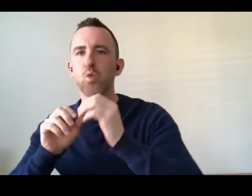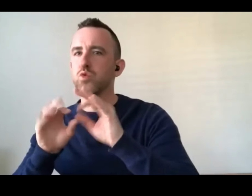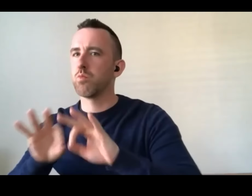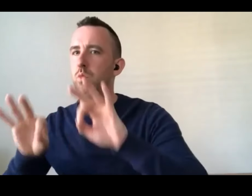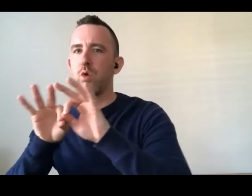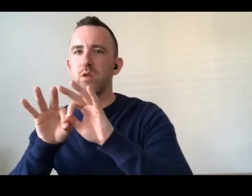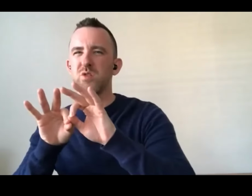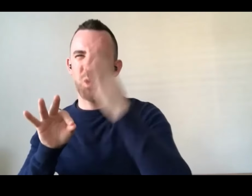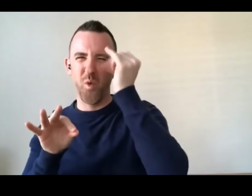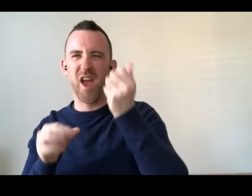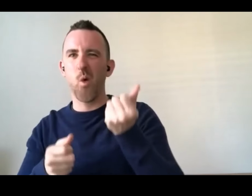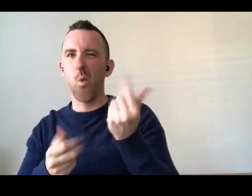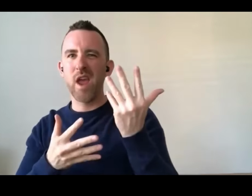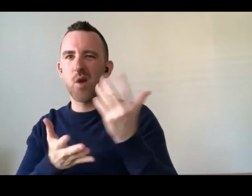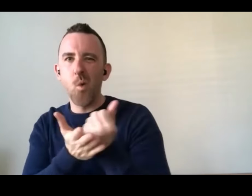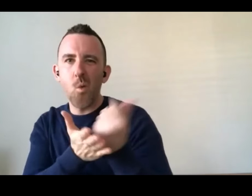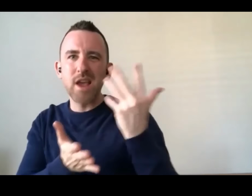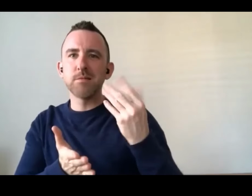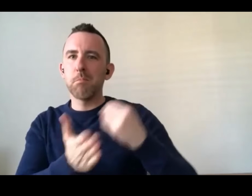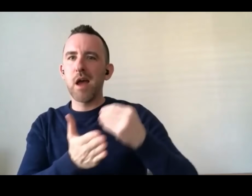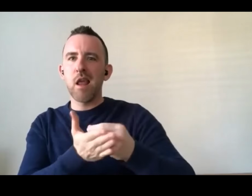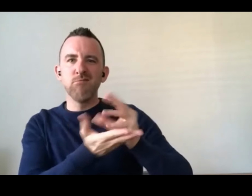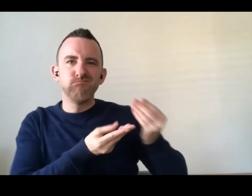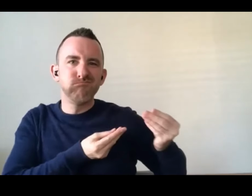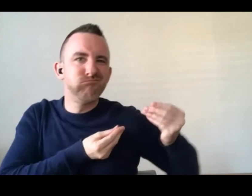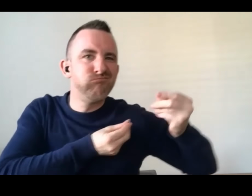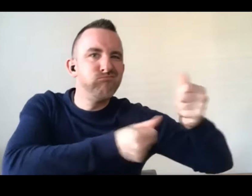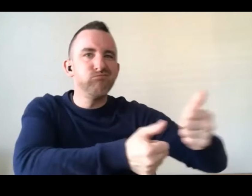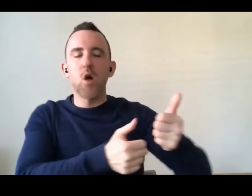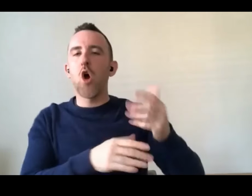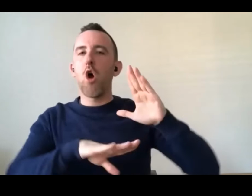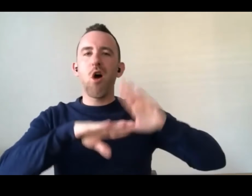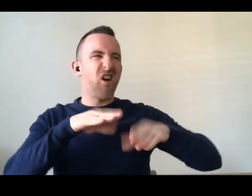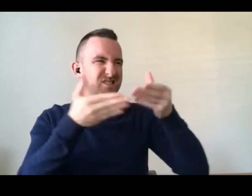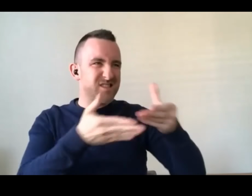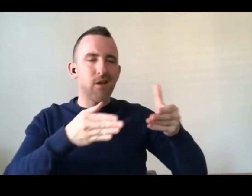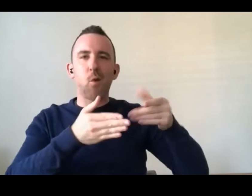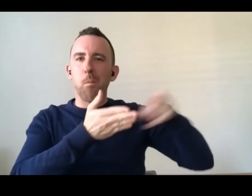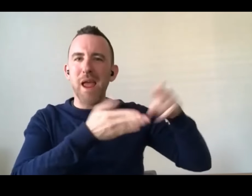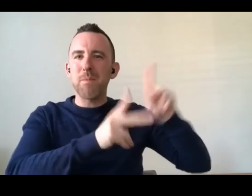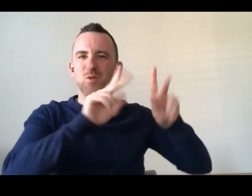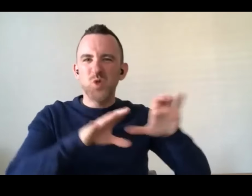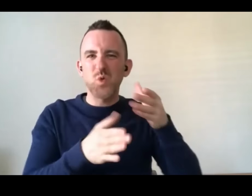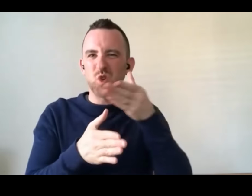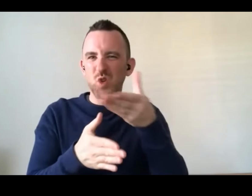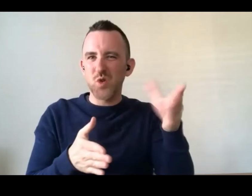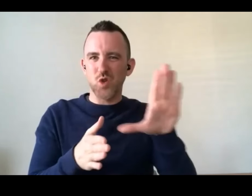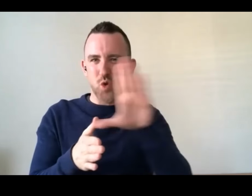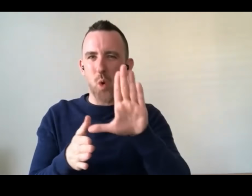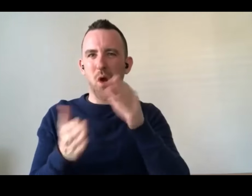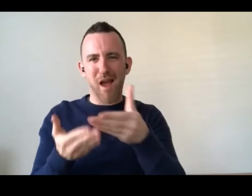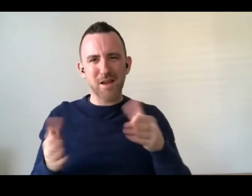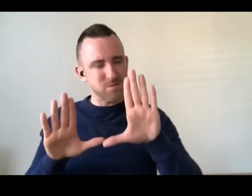why waste that? Why on using money, or you have other resources that are there for